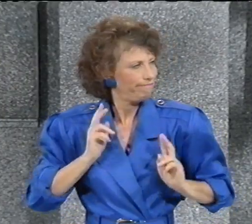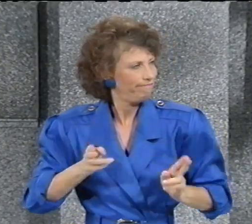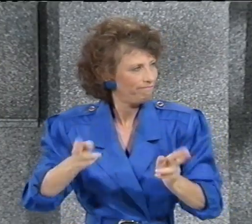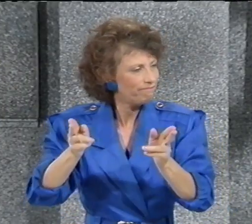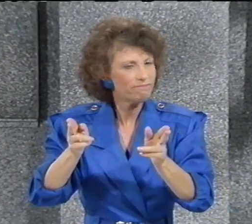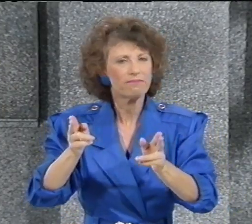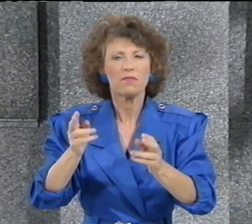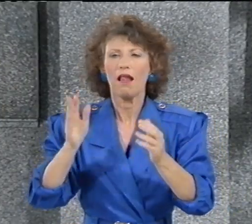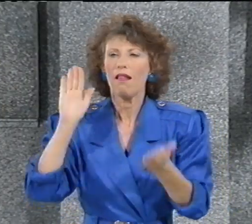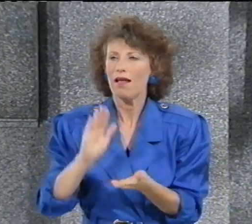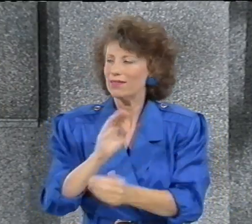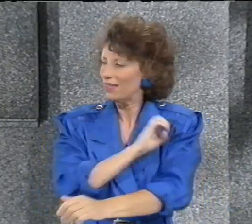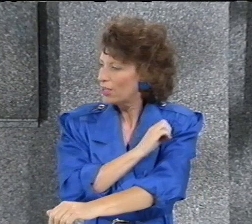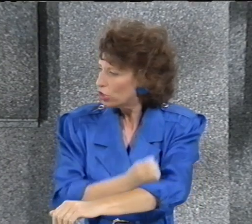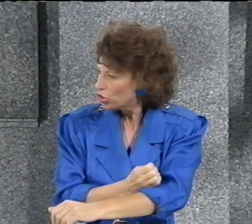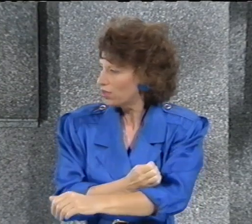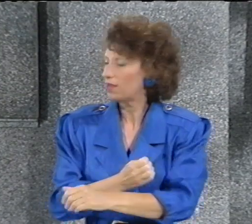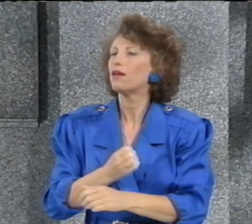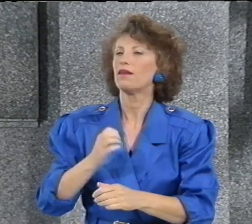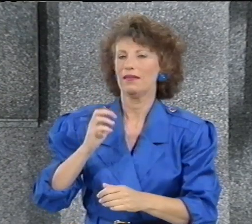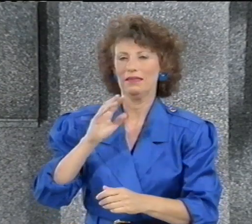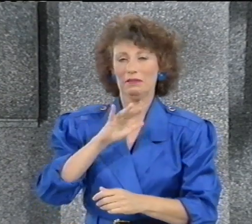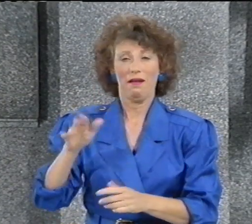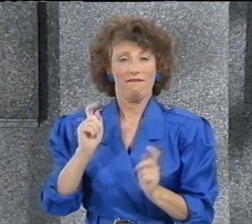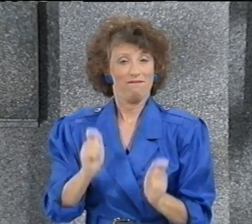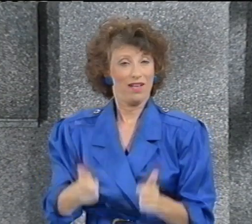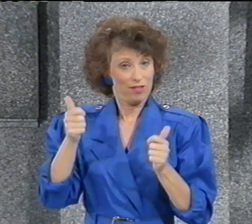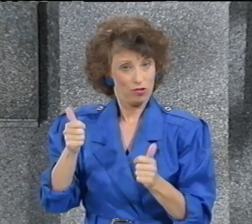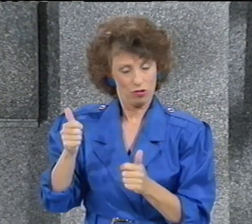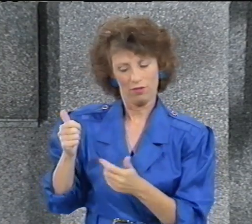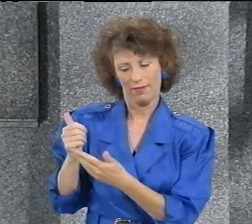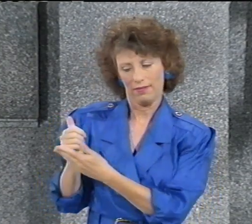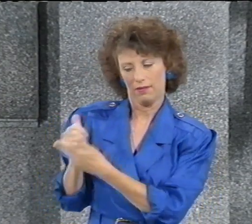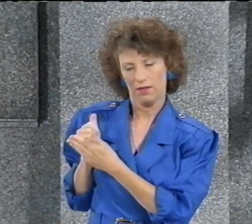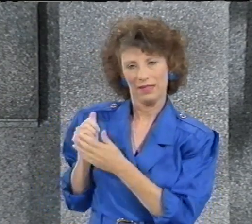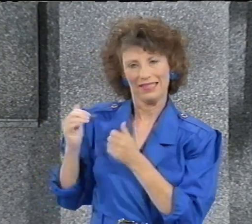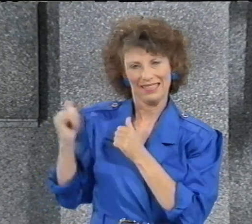we save time and energy by keeping our hand near our body.